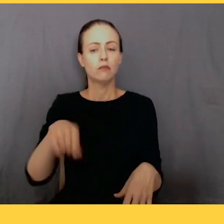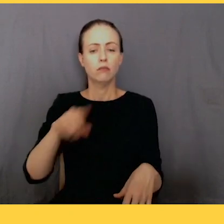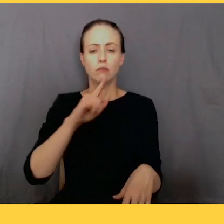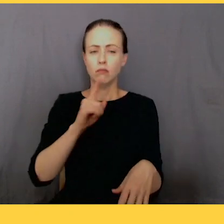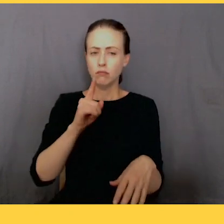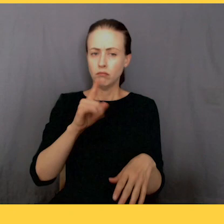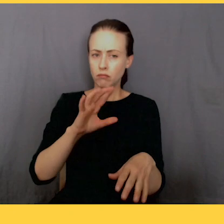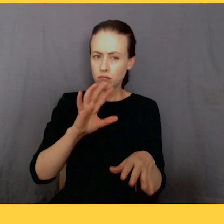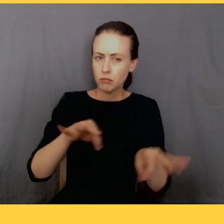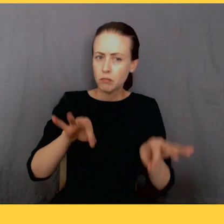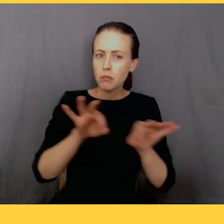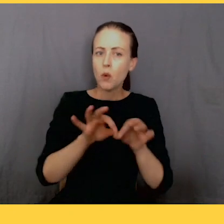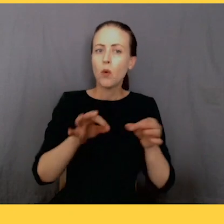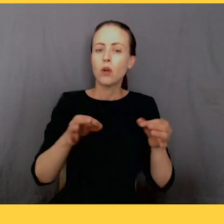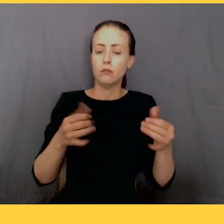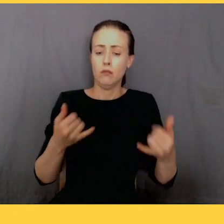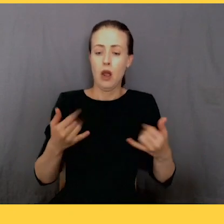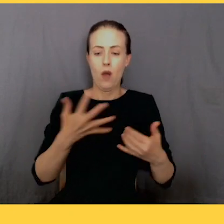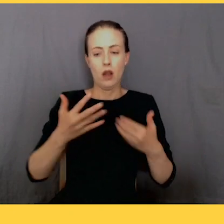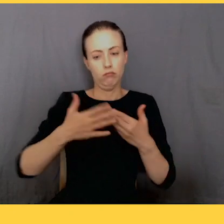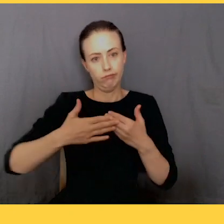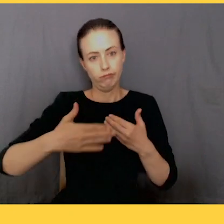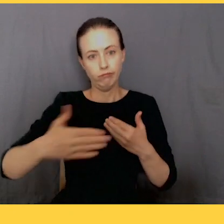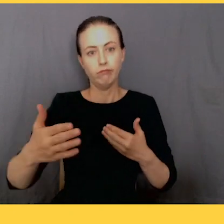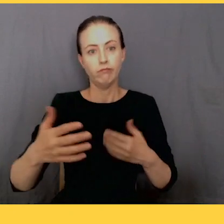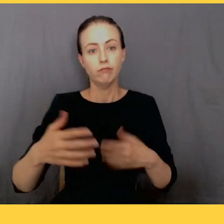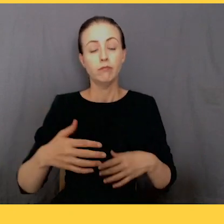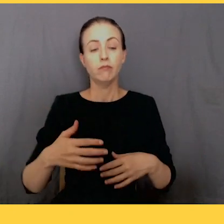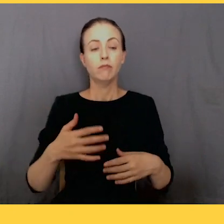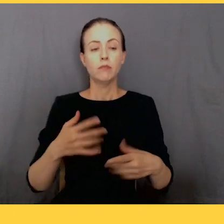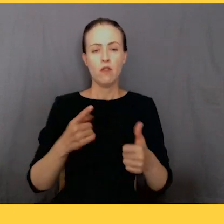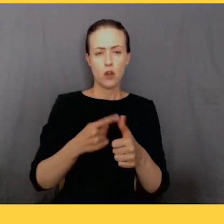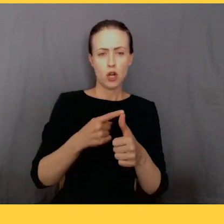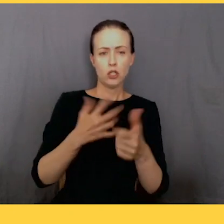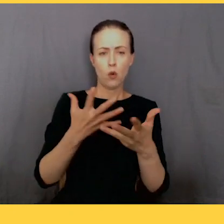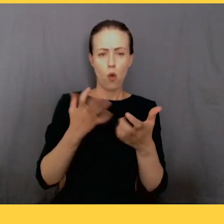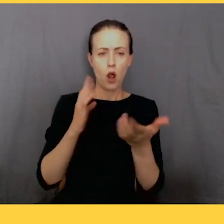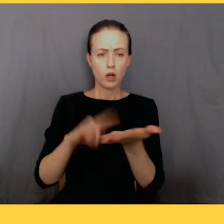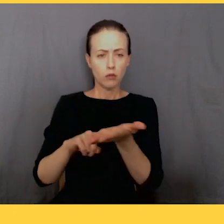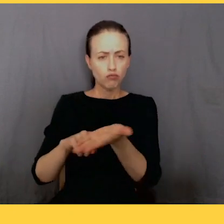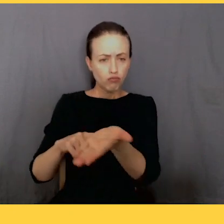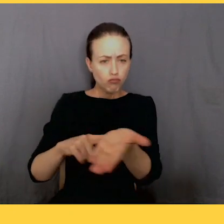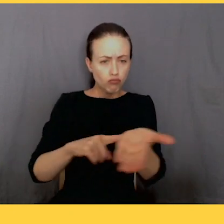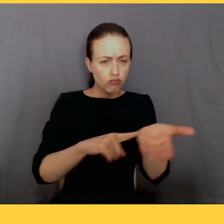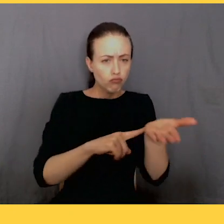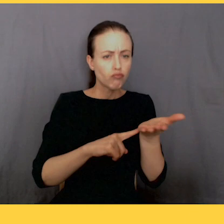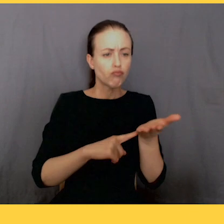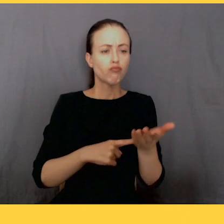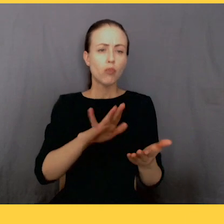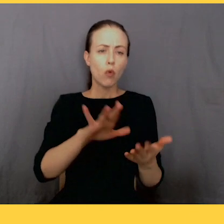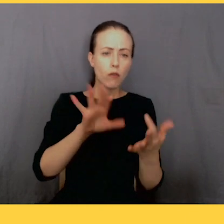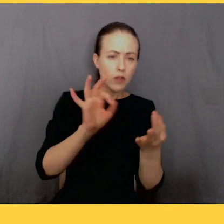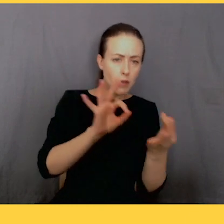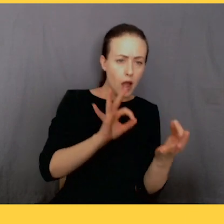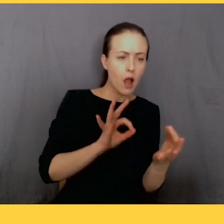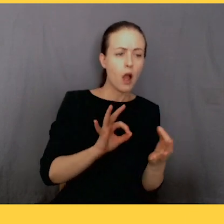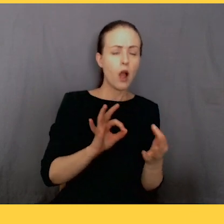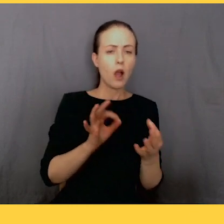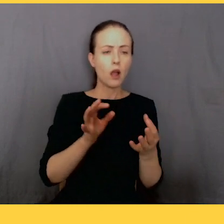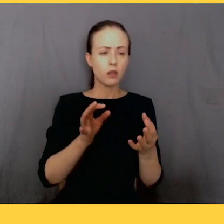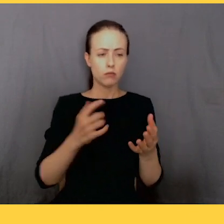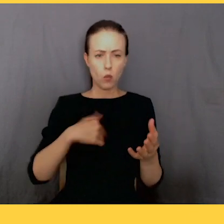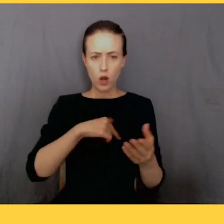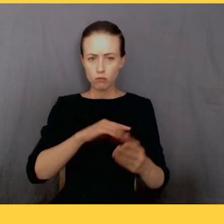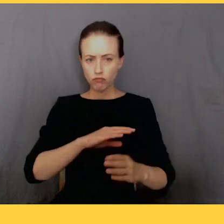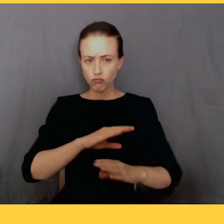going forward. First, we want to hear from you and make sure we're considering the Cabazon specific needs that you guys